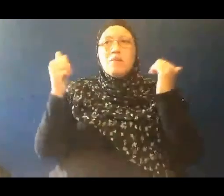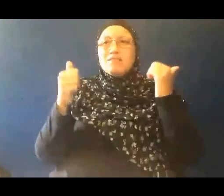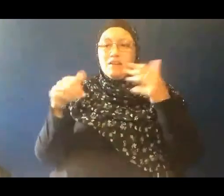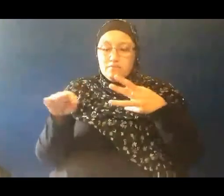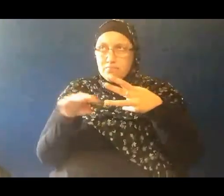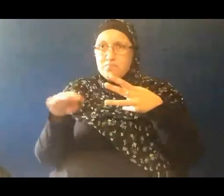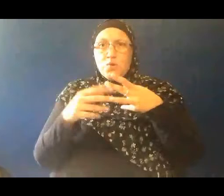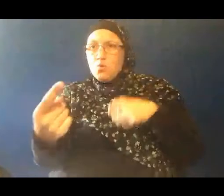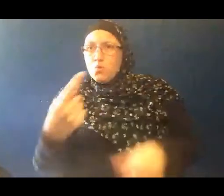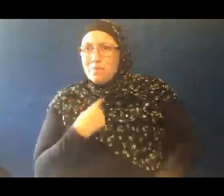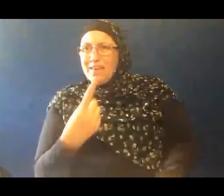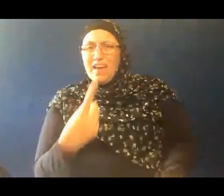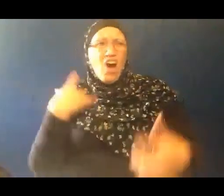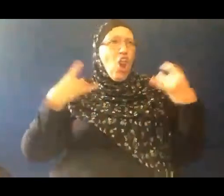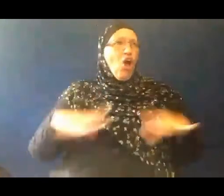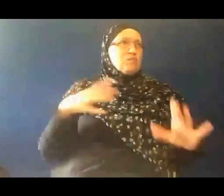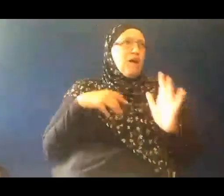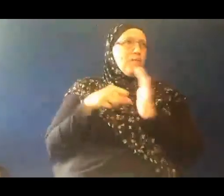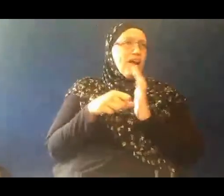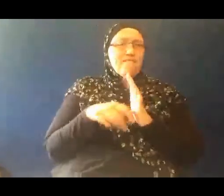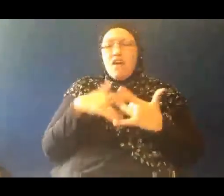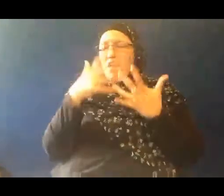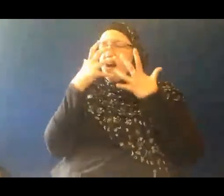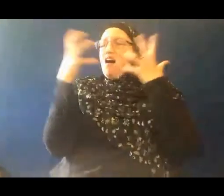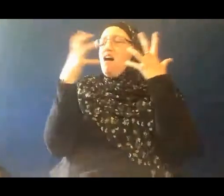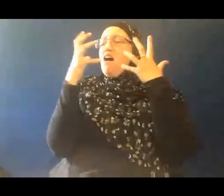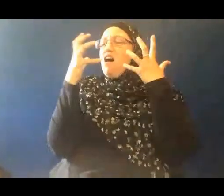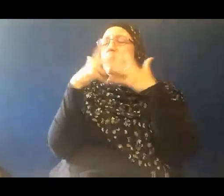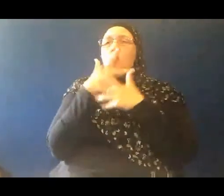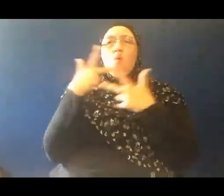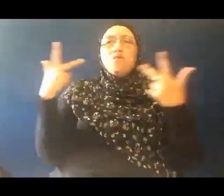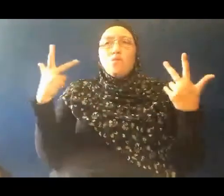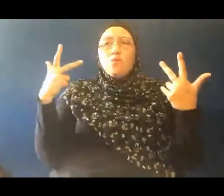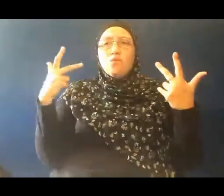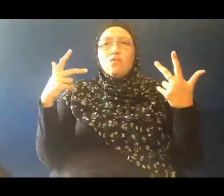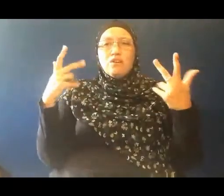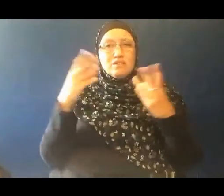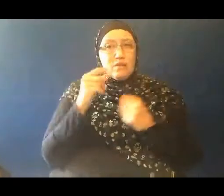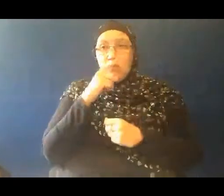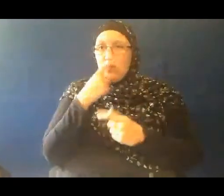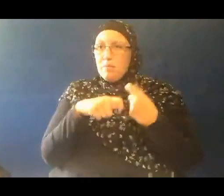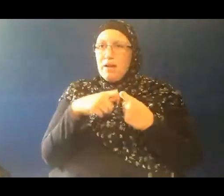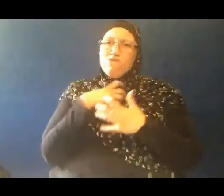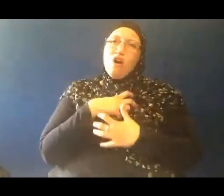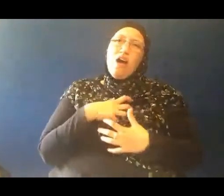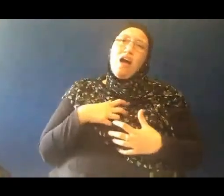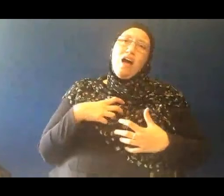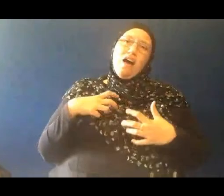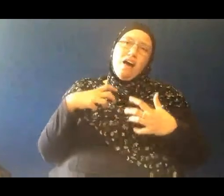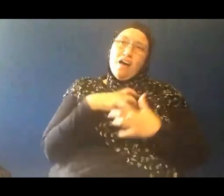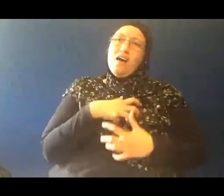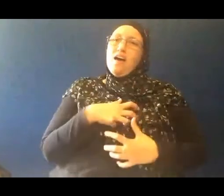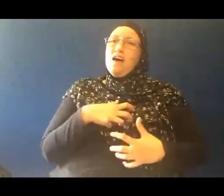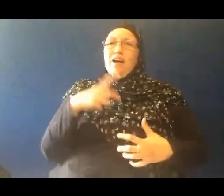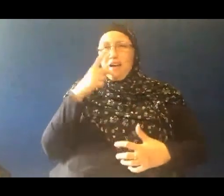of patience, it seems horrible. And as I told you, that some people, they become so frustrated that even they